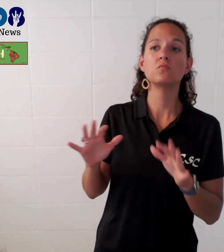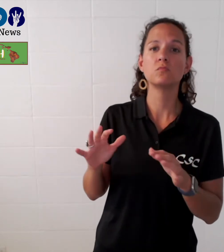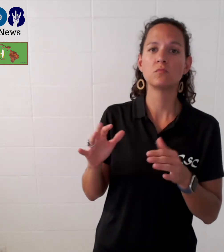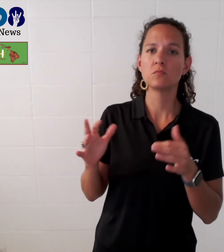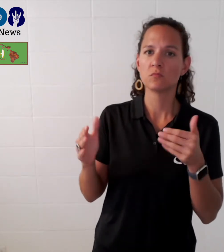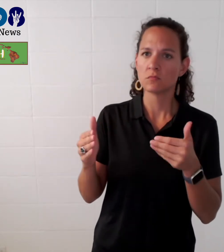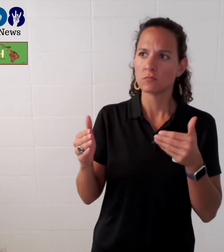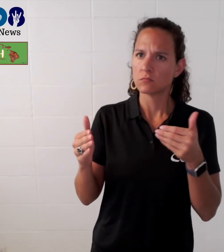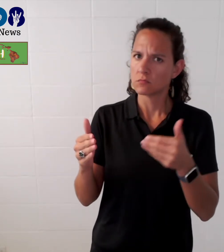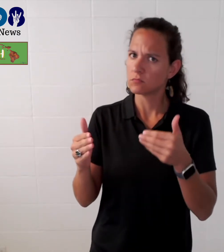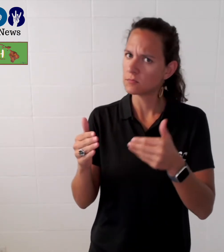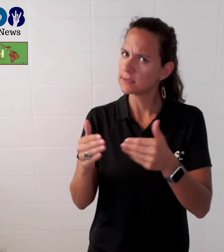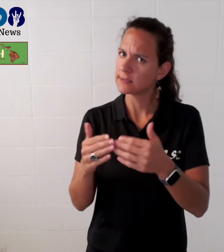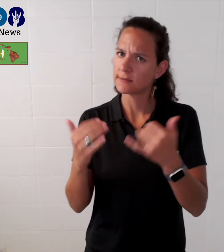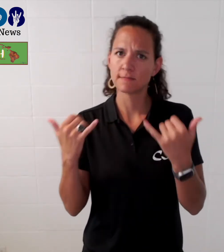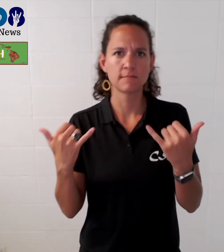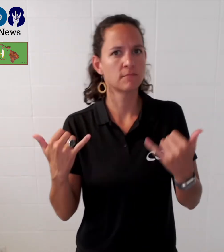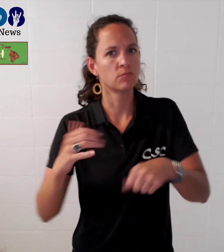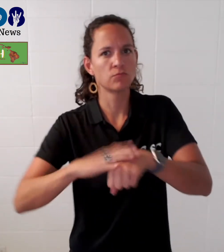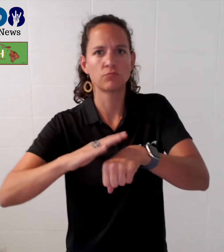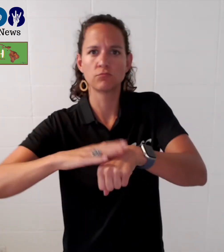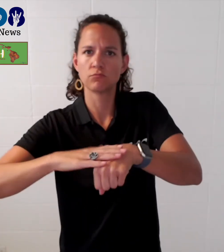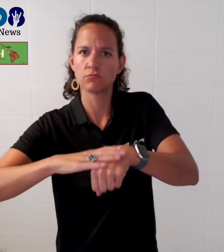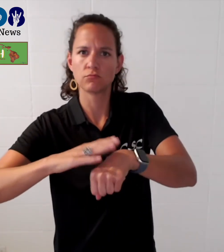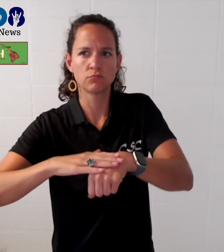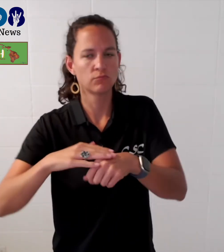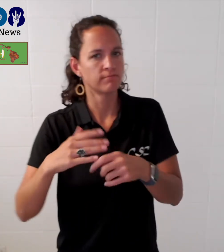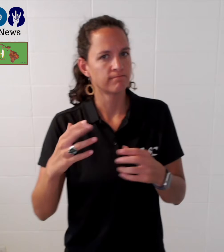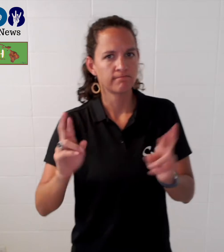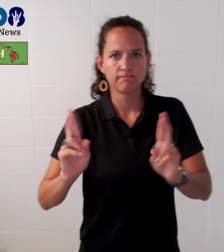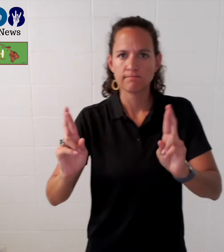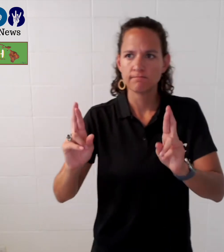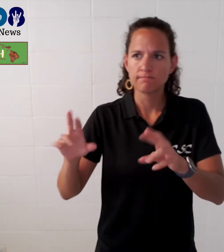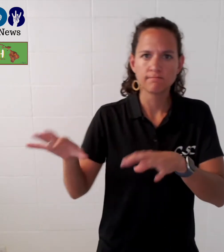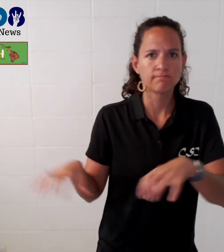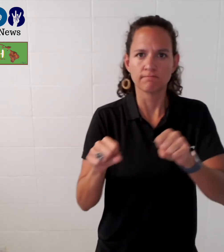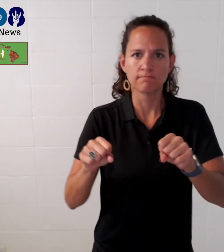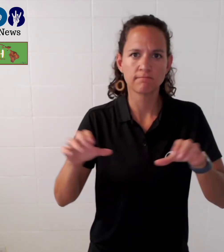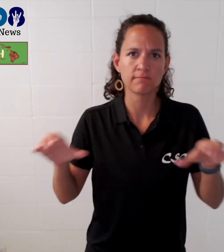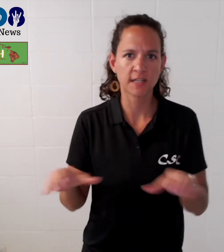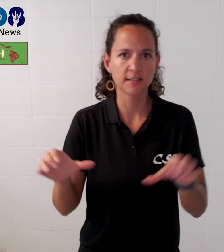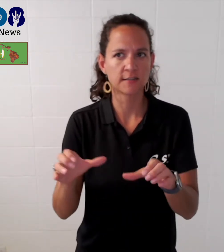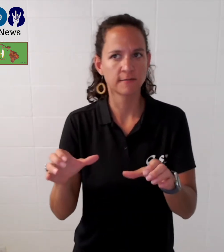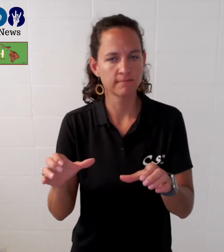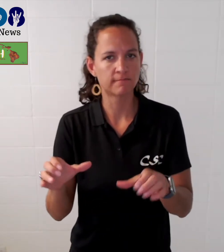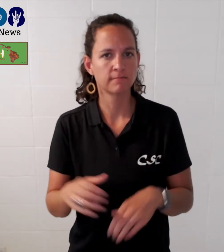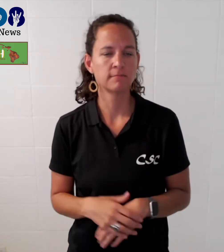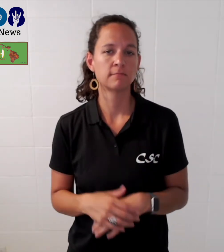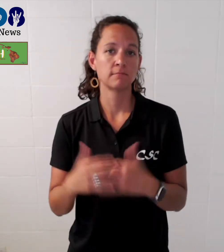to increase, warning others to be prepared, that action might need to be taken.